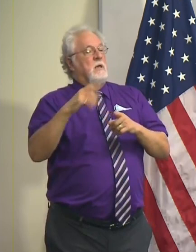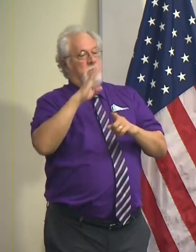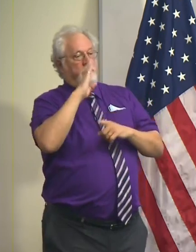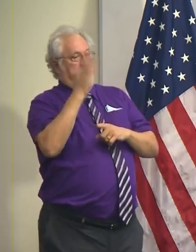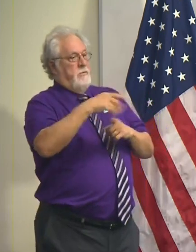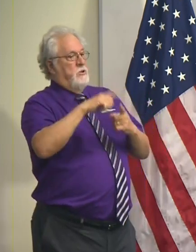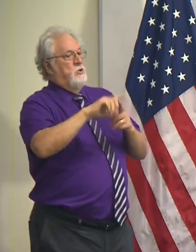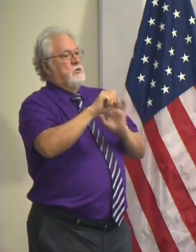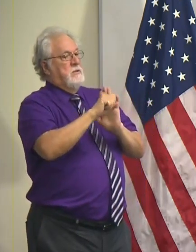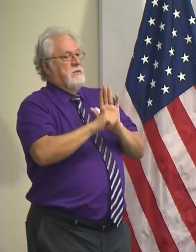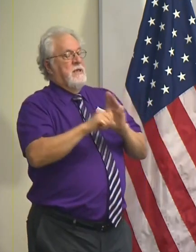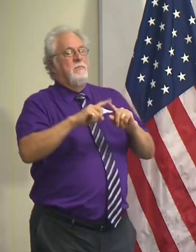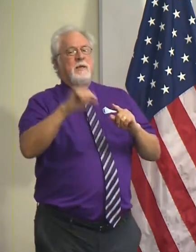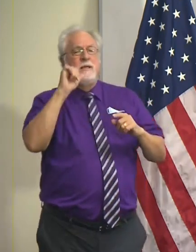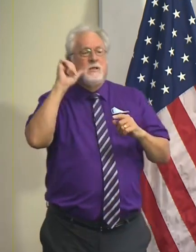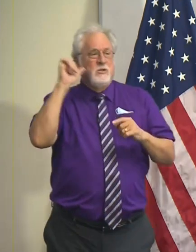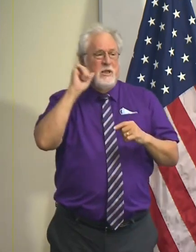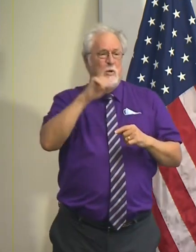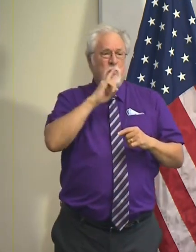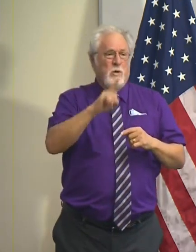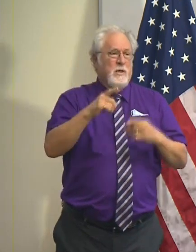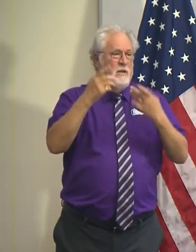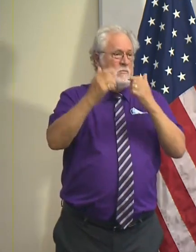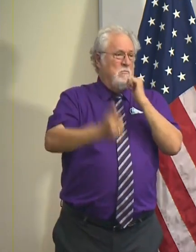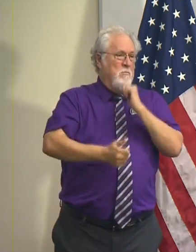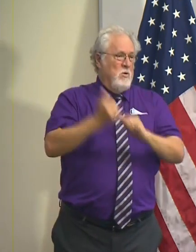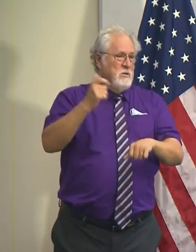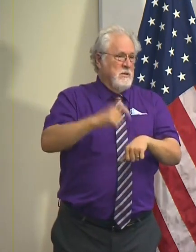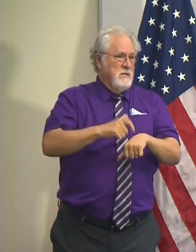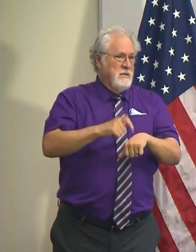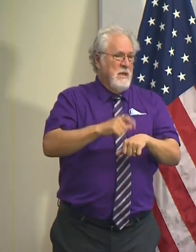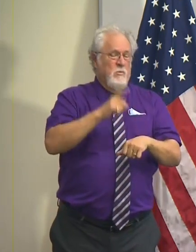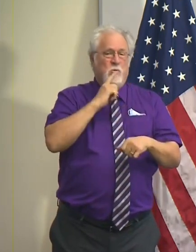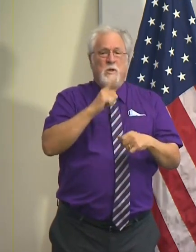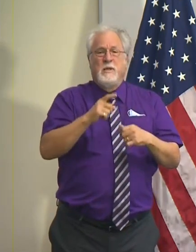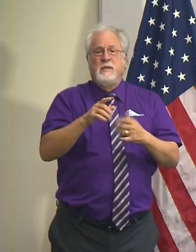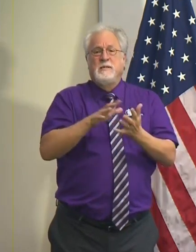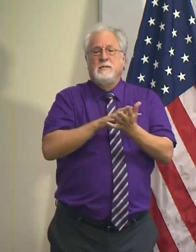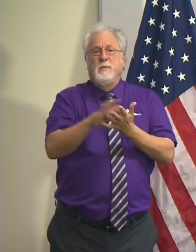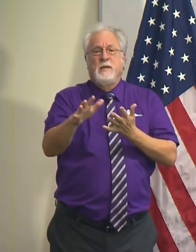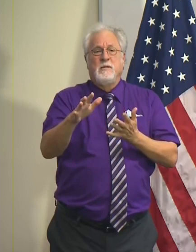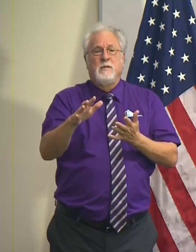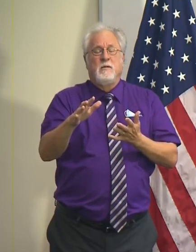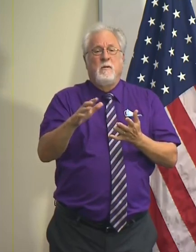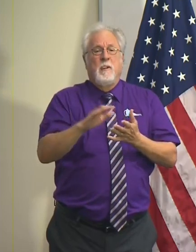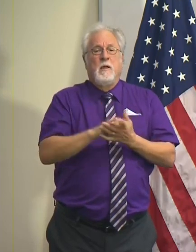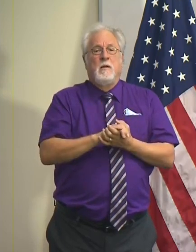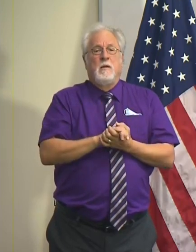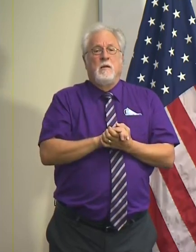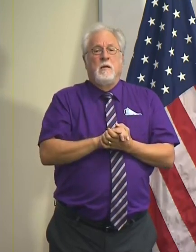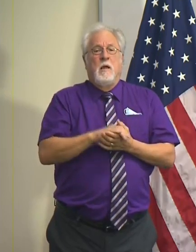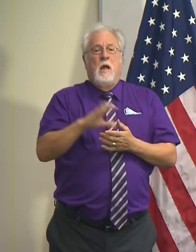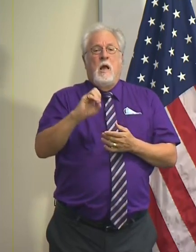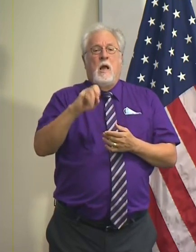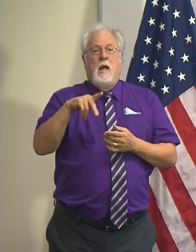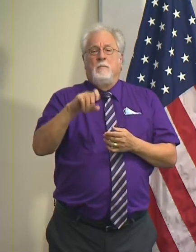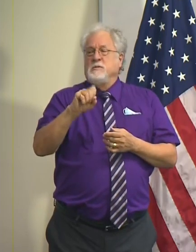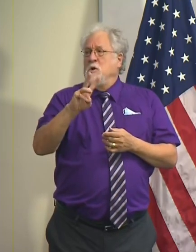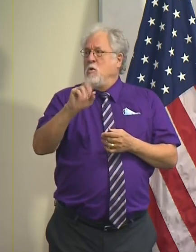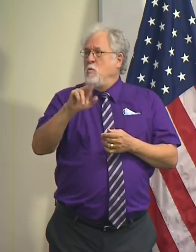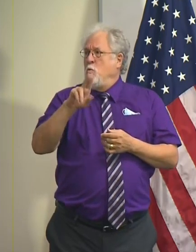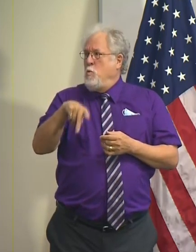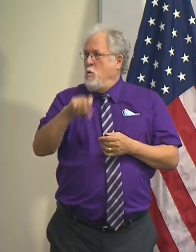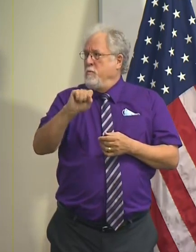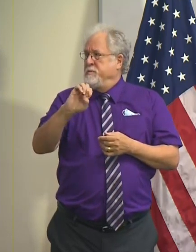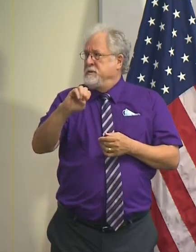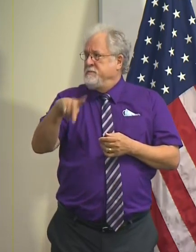states. But yesterday was, the vast majority of time was actually spent on Operation Warp Speed, that's what we call